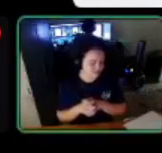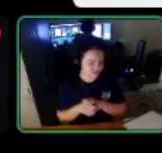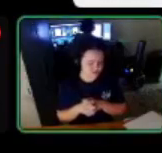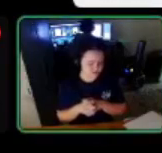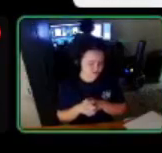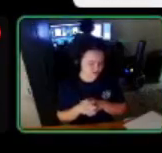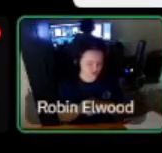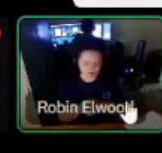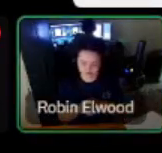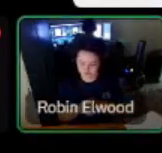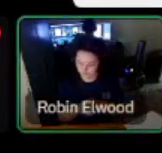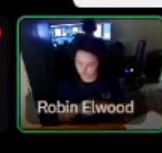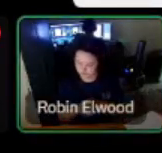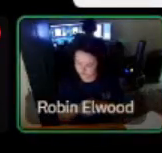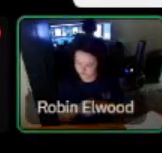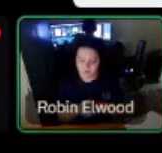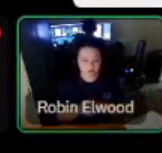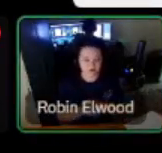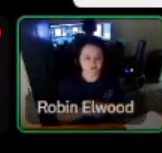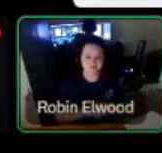What's one that I can do? Okay, I'll do this.